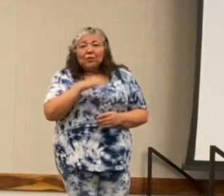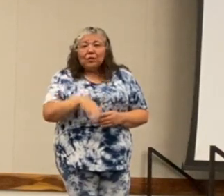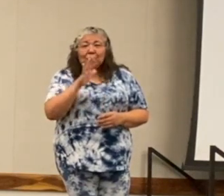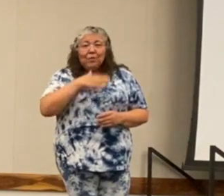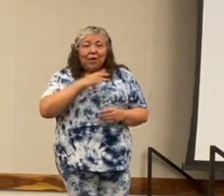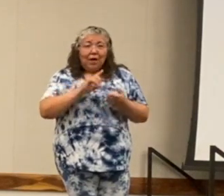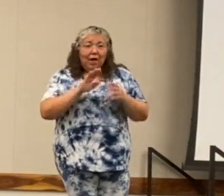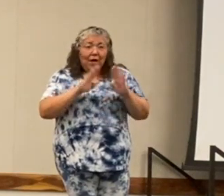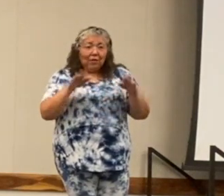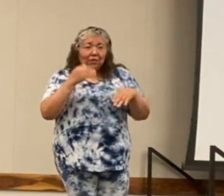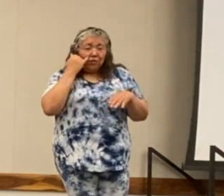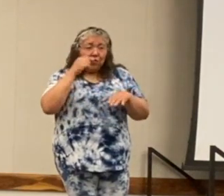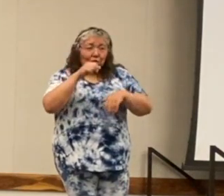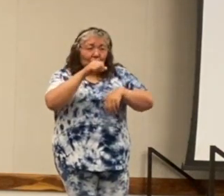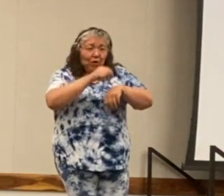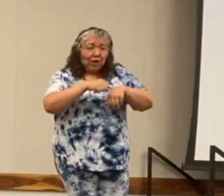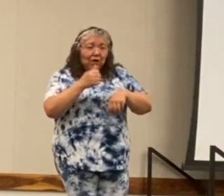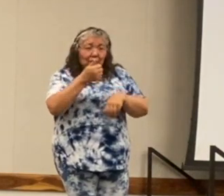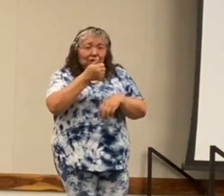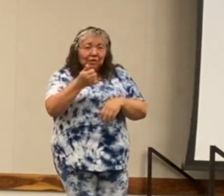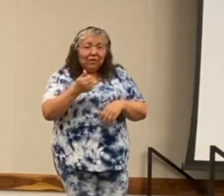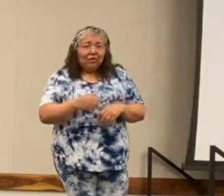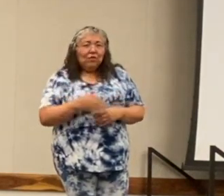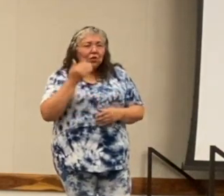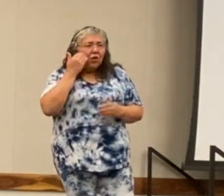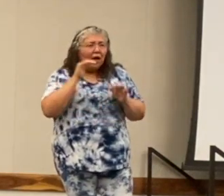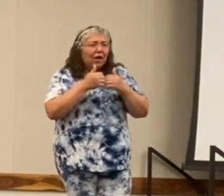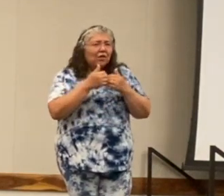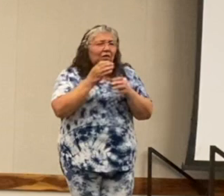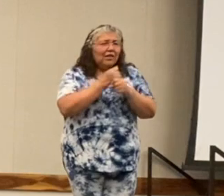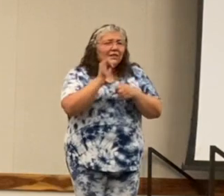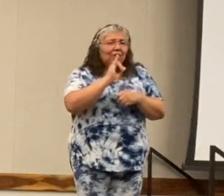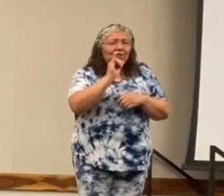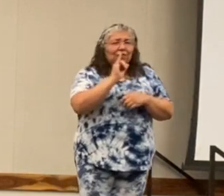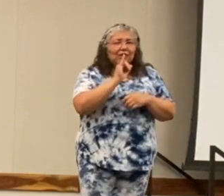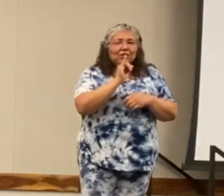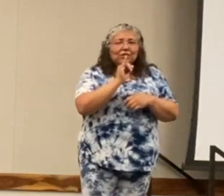if you cut yourself, you know what she used to get the infection out?